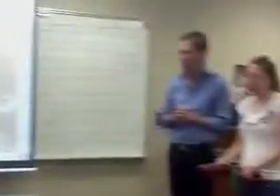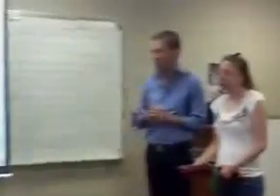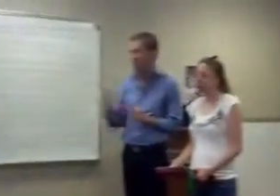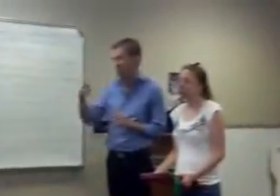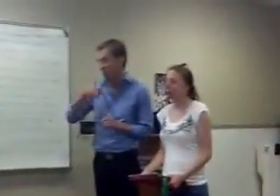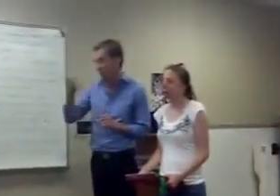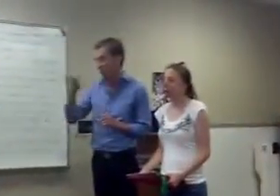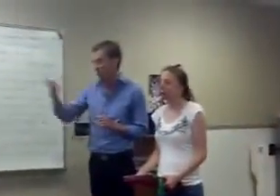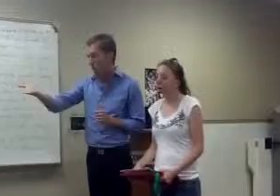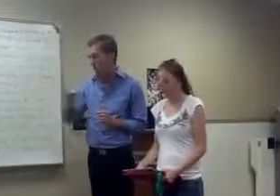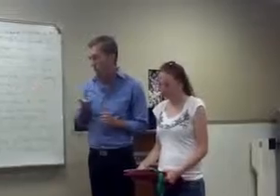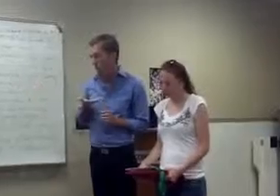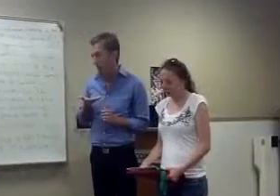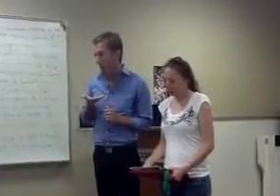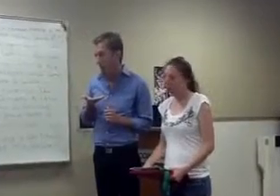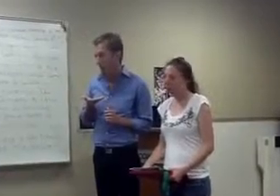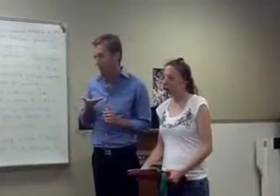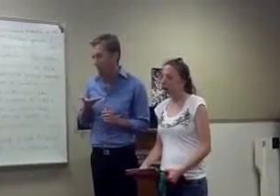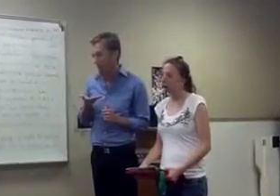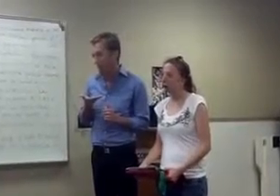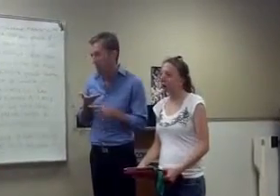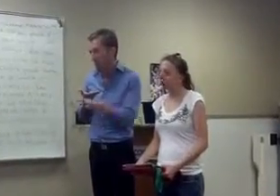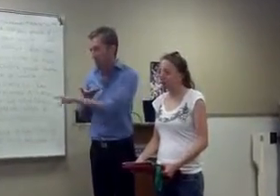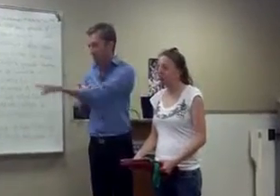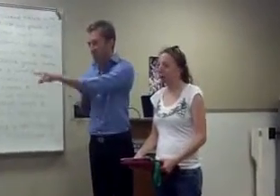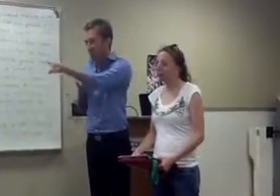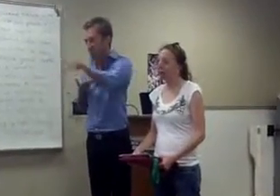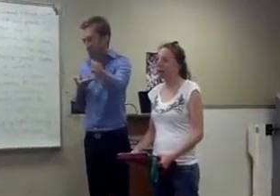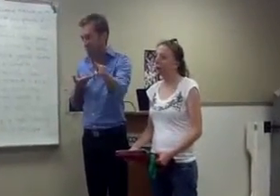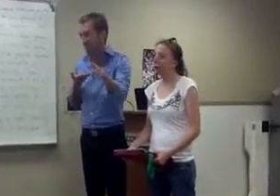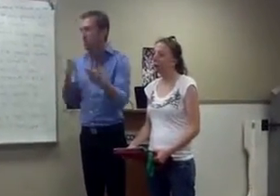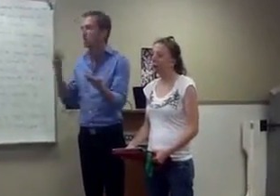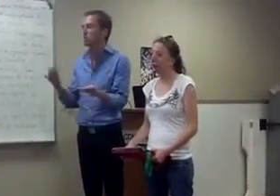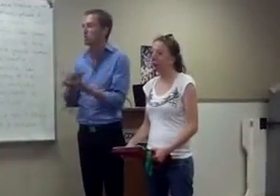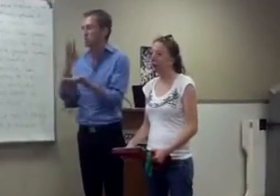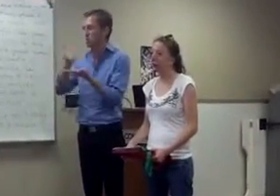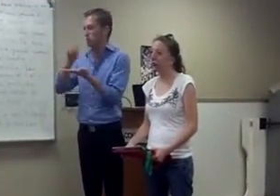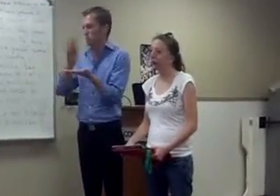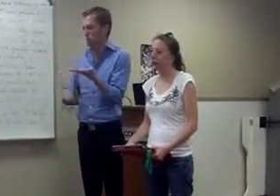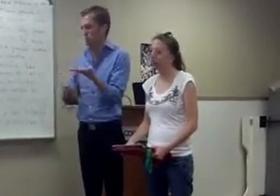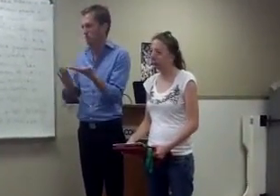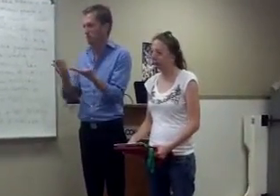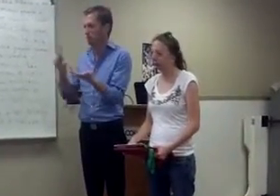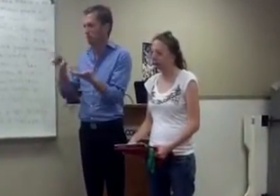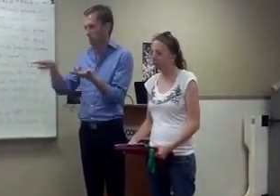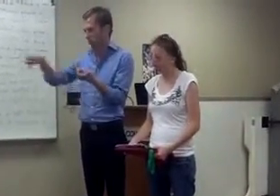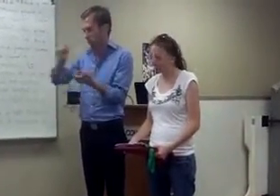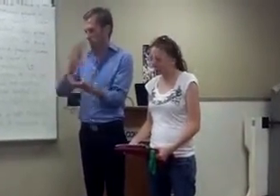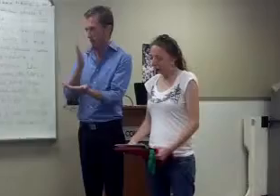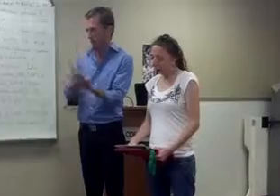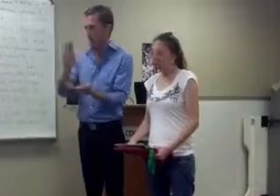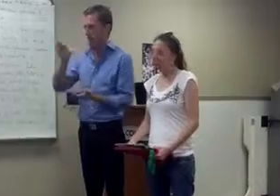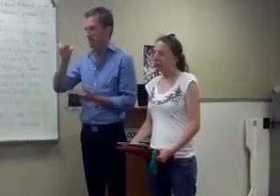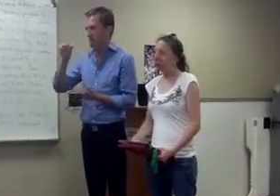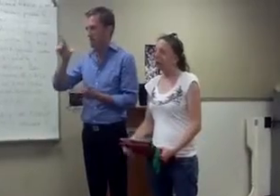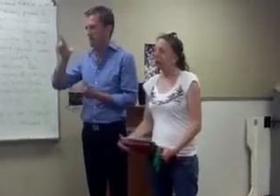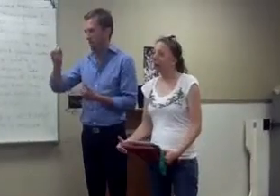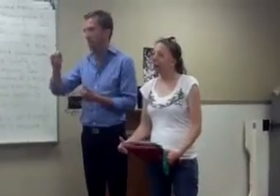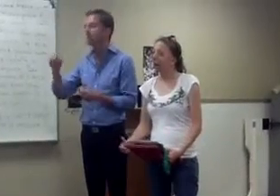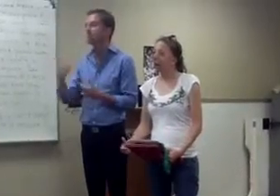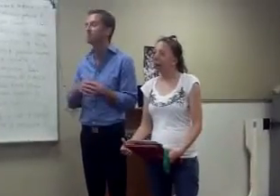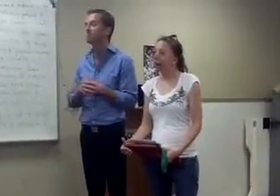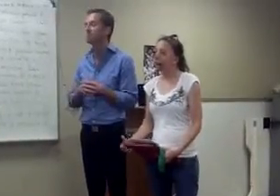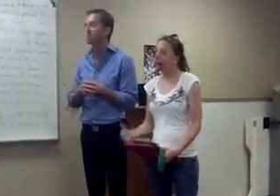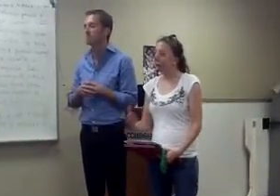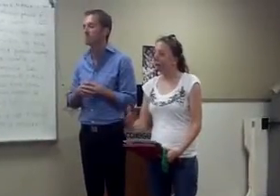I would like to welcome to all new incoming students in Yale. Now I would